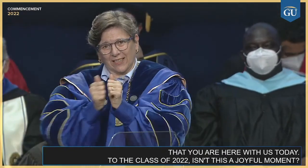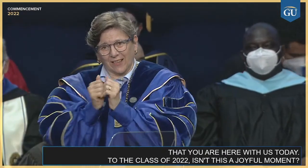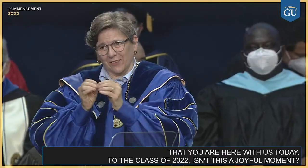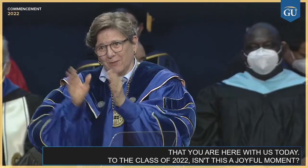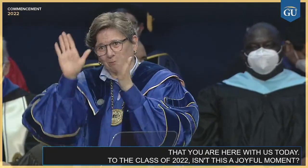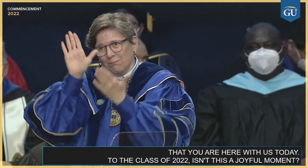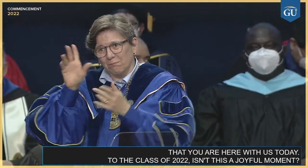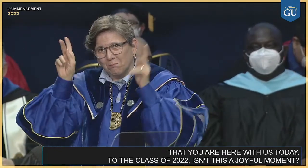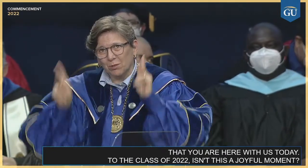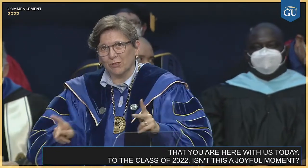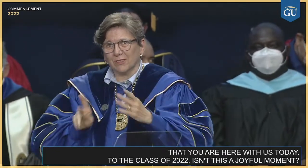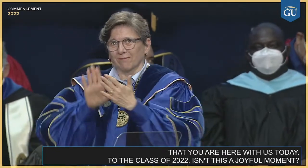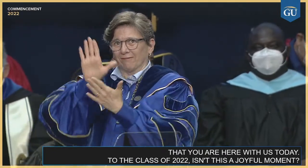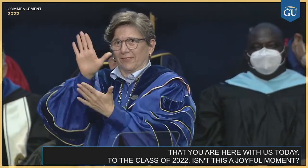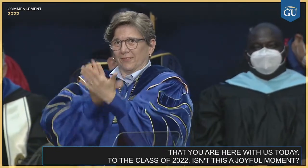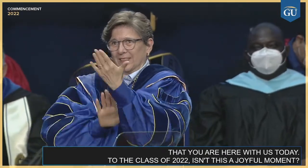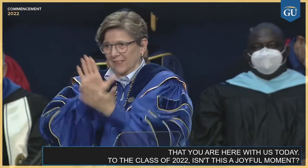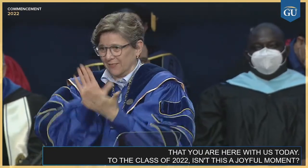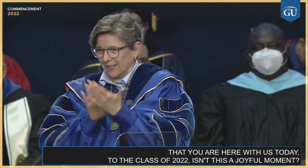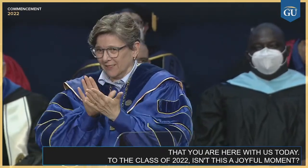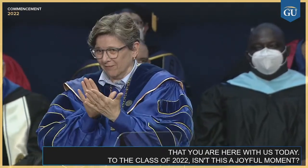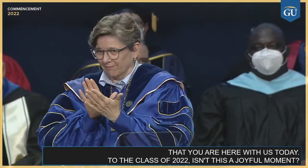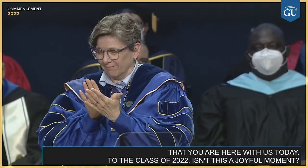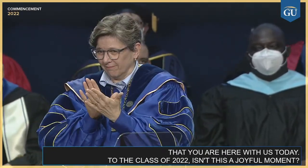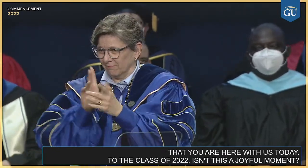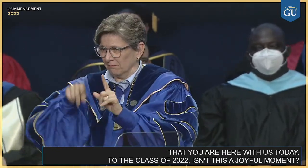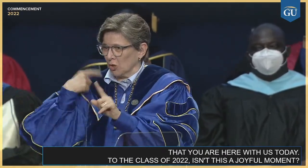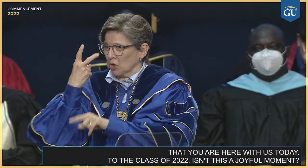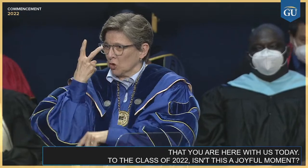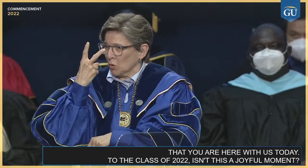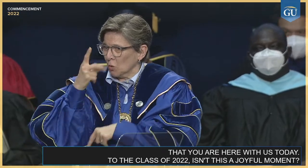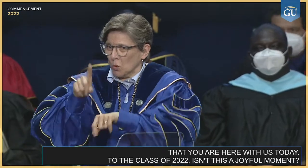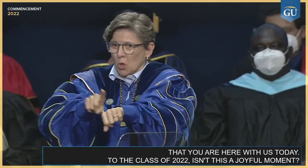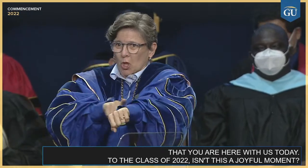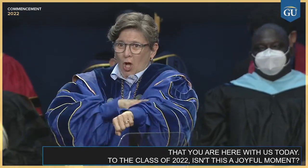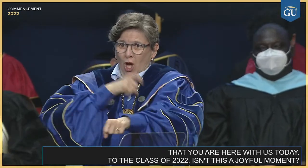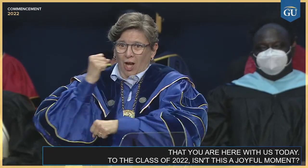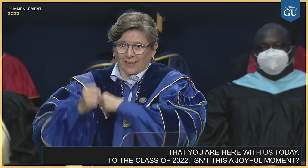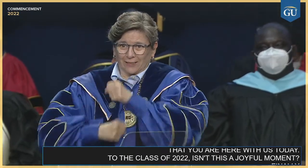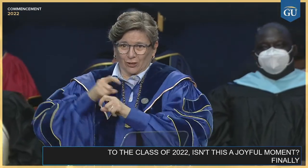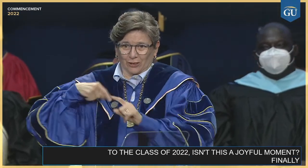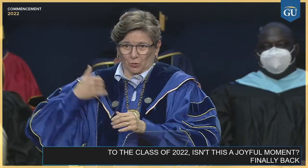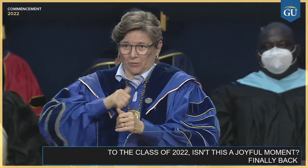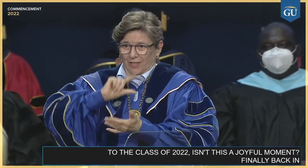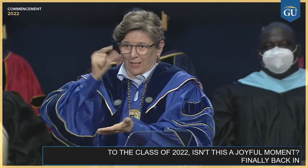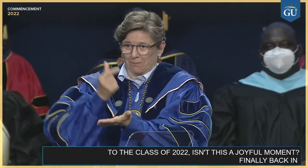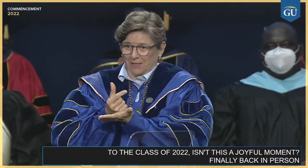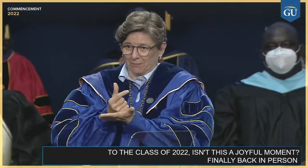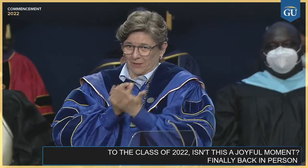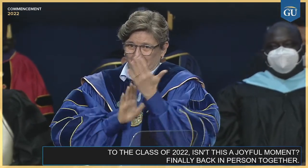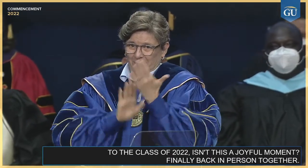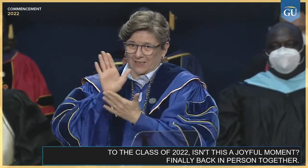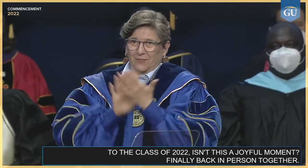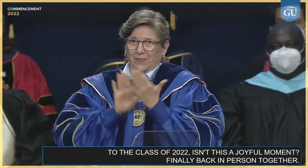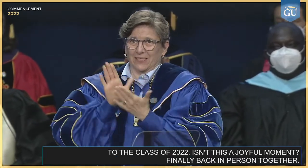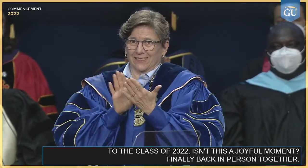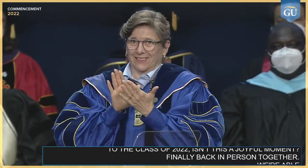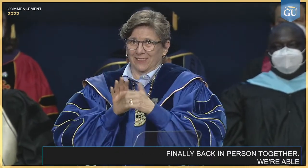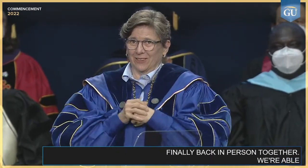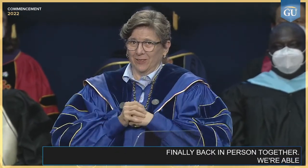Finally, back in person together, we're able to be face to face after 2 long years of not having our